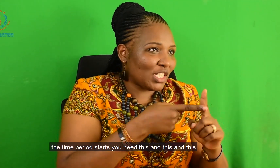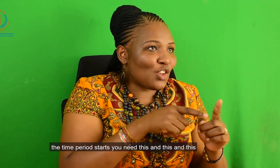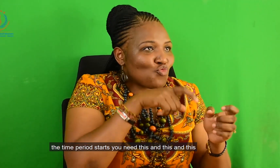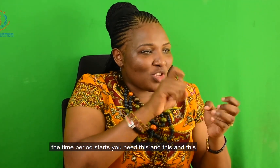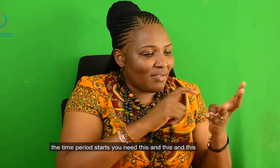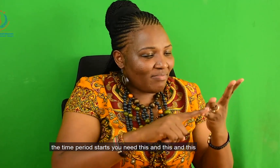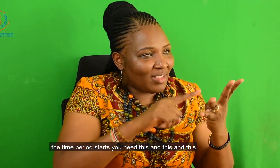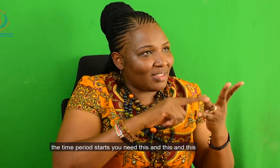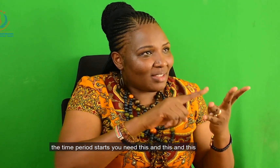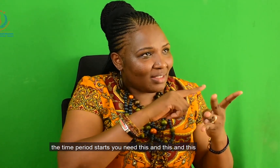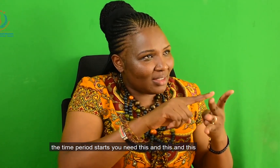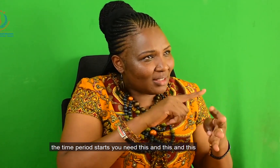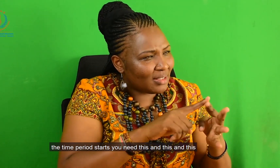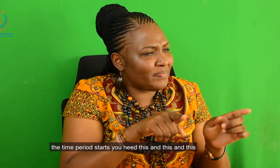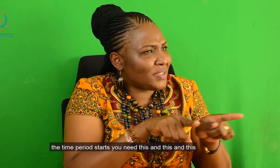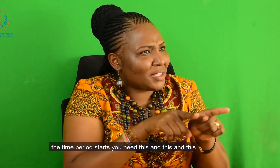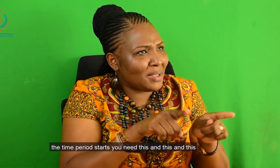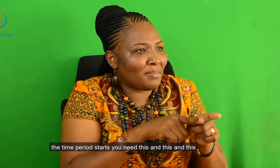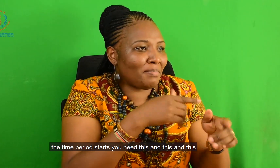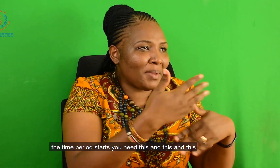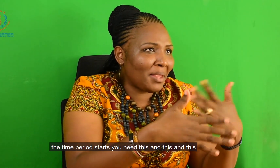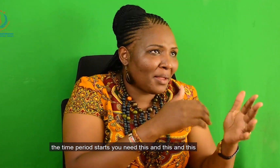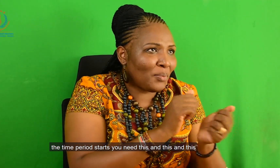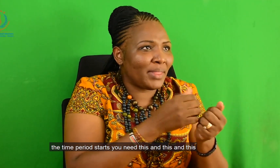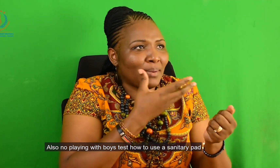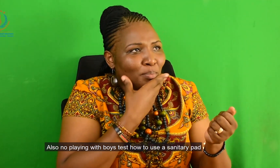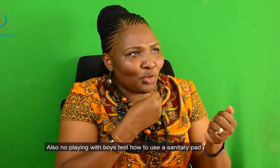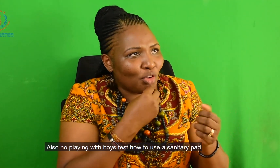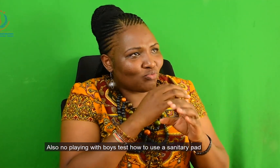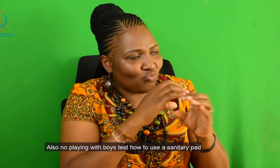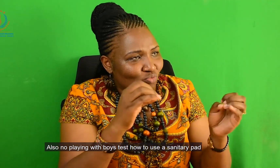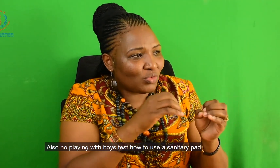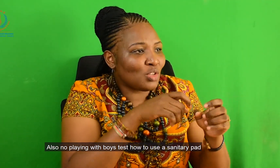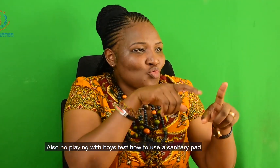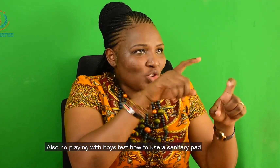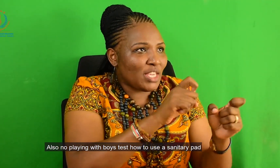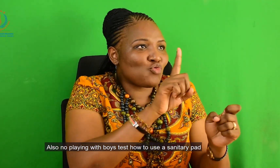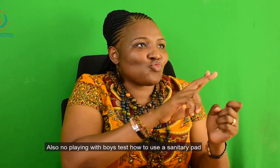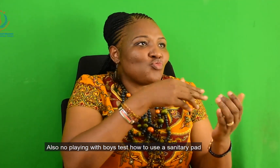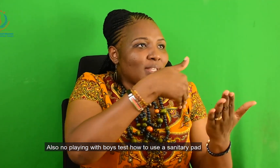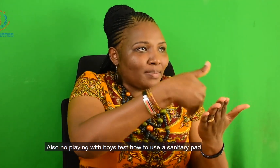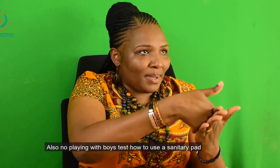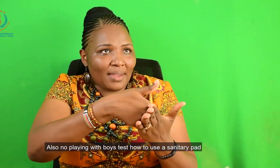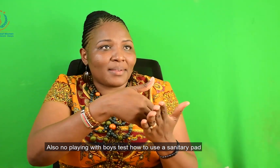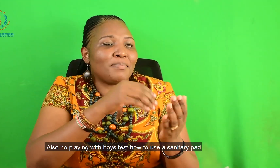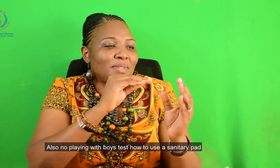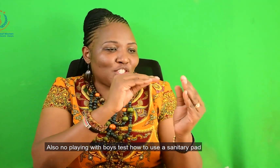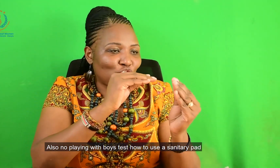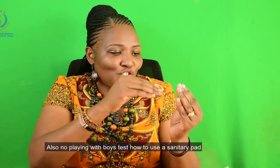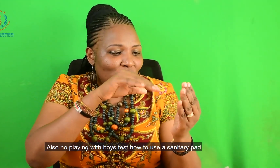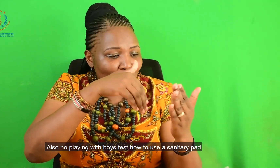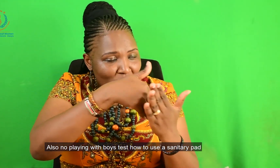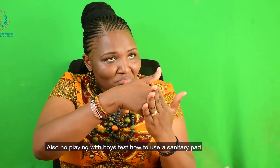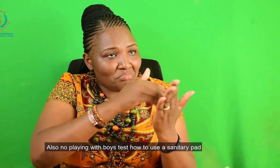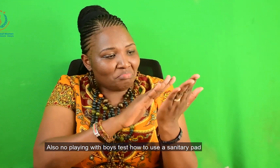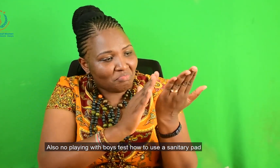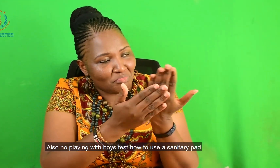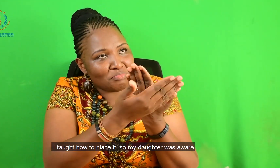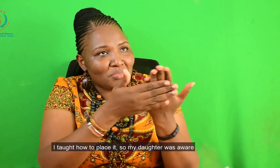your period starts, you need this and this and this. Also, no playing with boys. Tested how she can use a sanitary pad. I taught